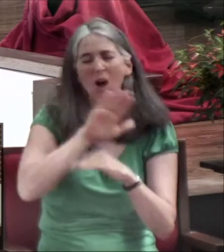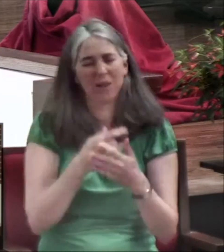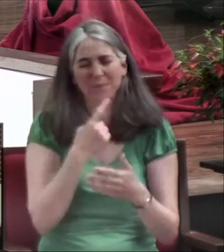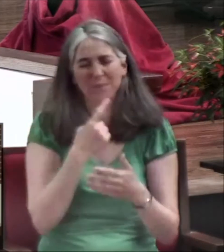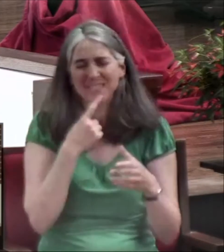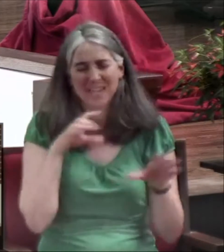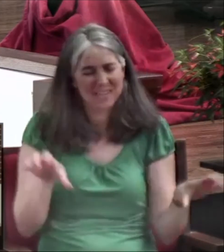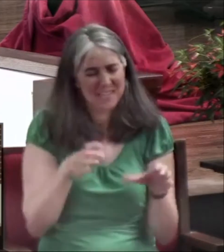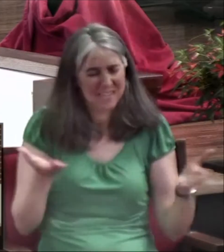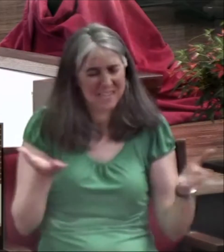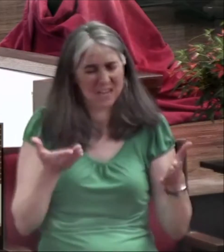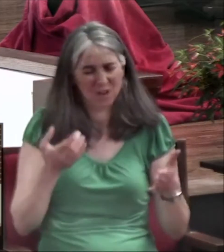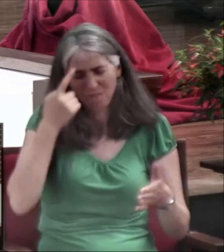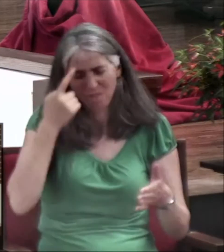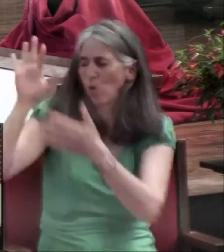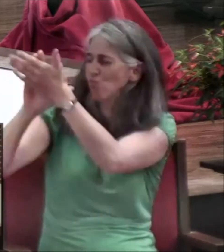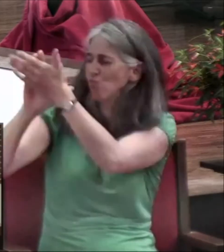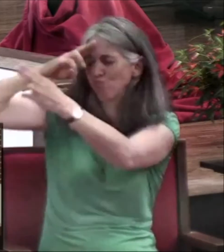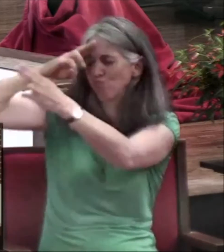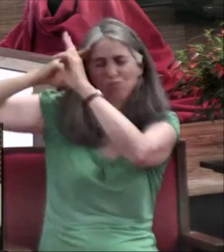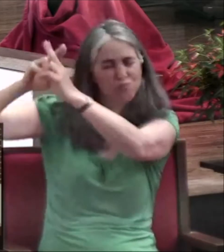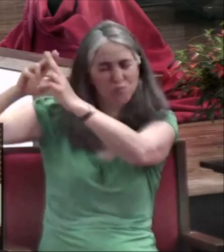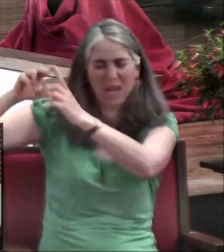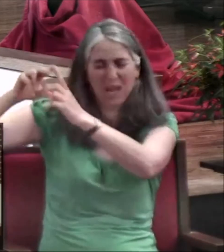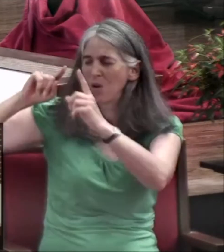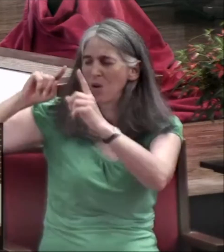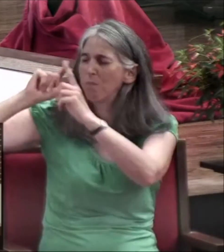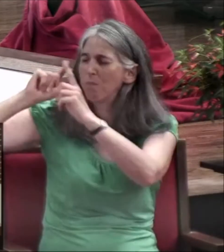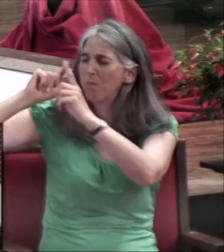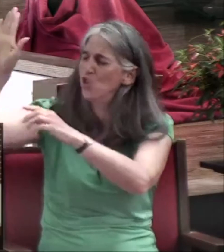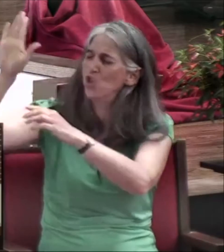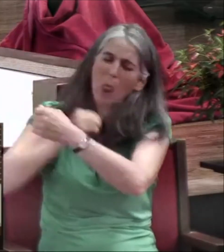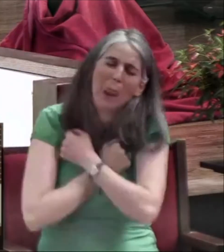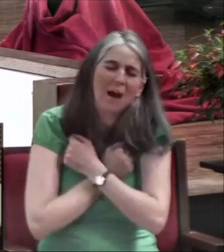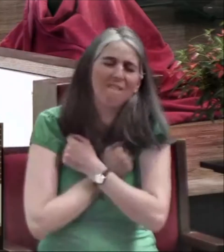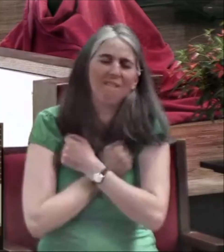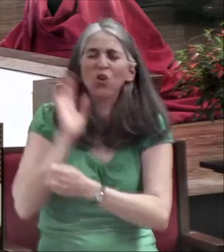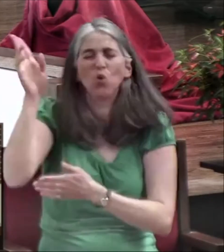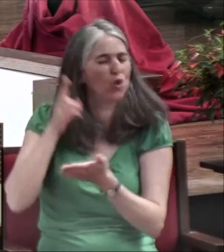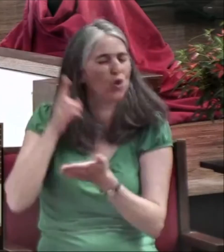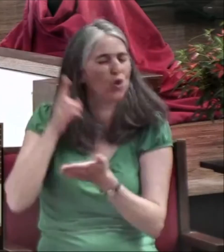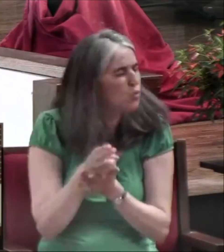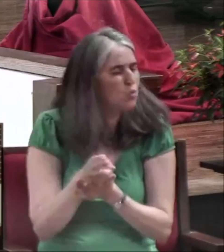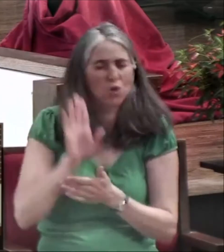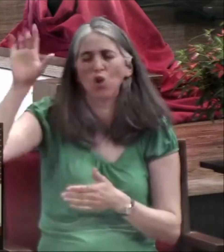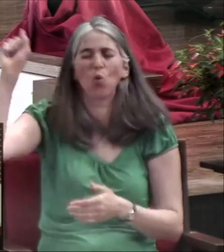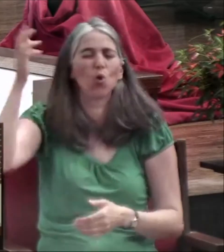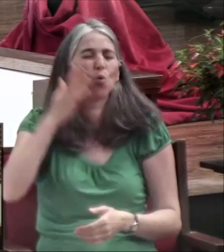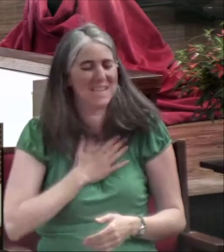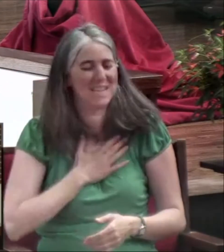your glory. May it point to your love. May it point to your truth. May it point to your